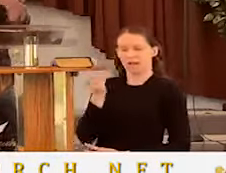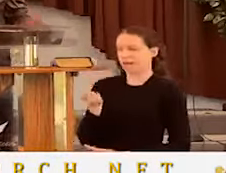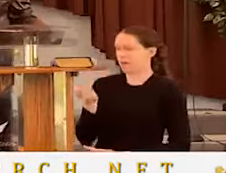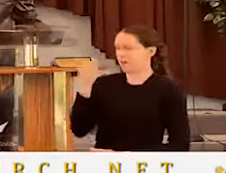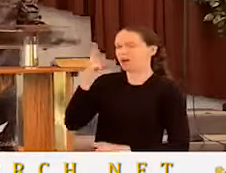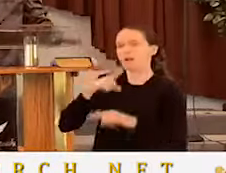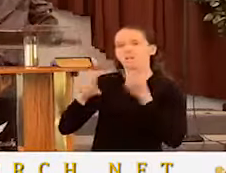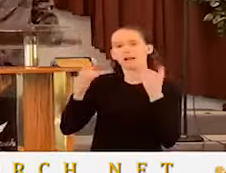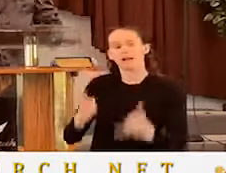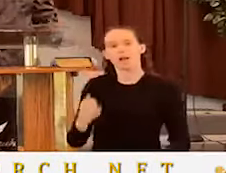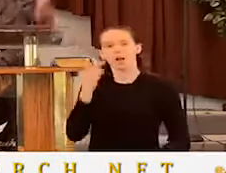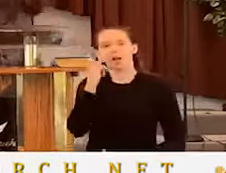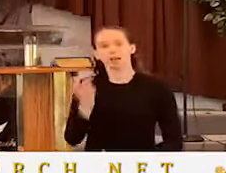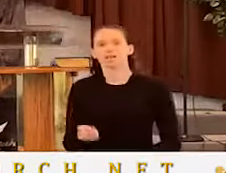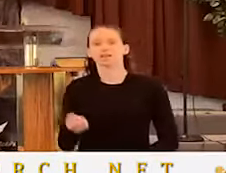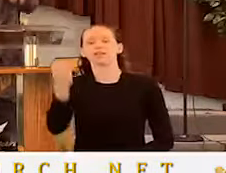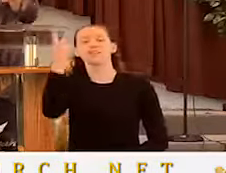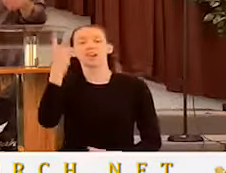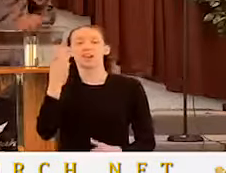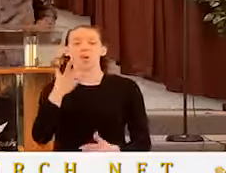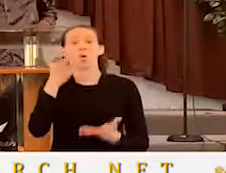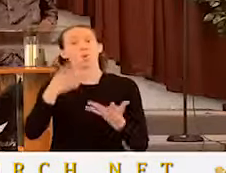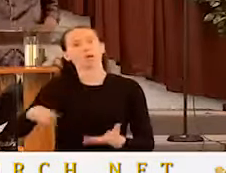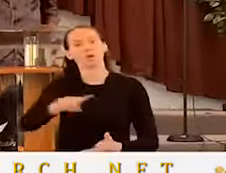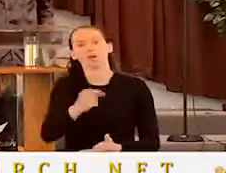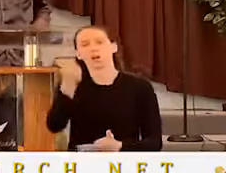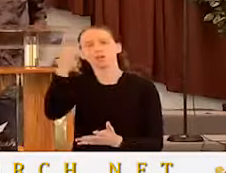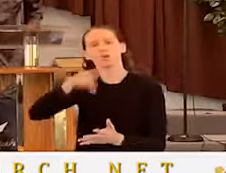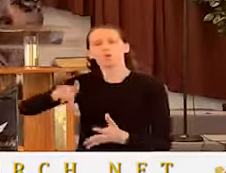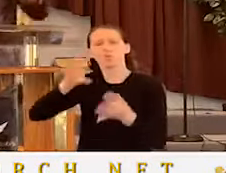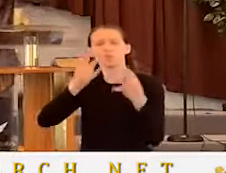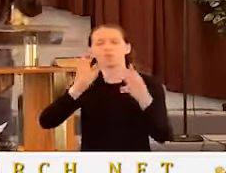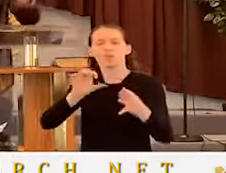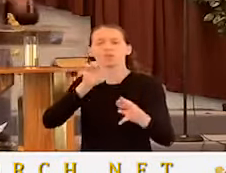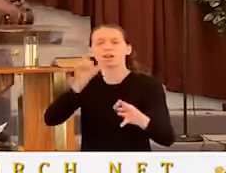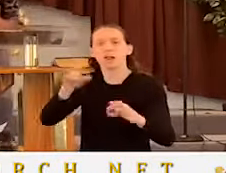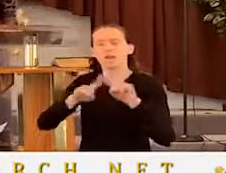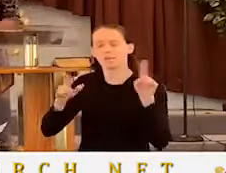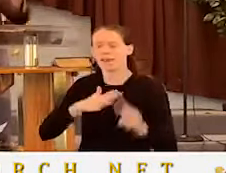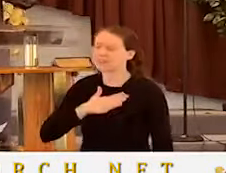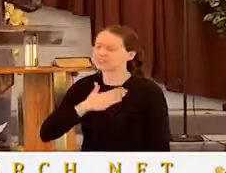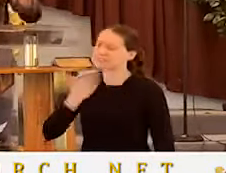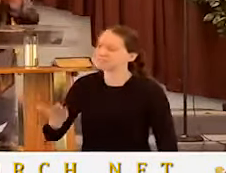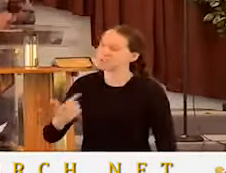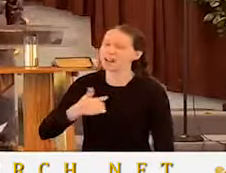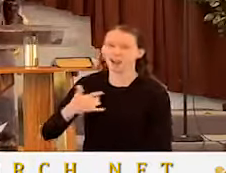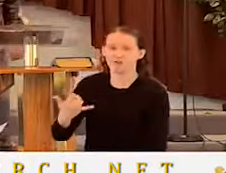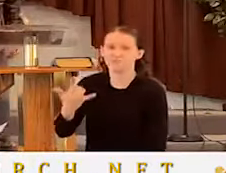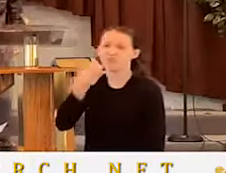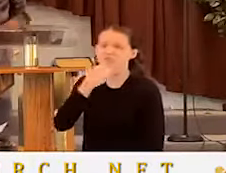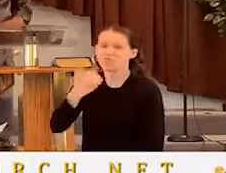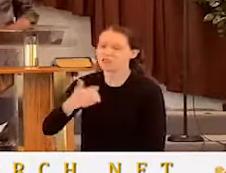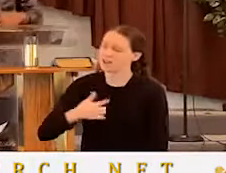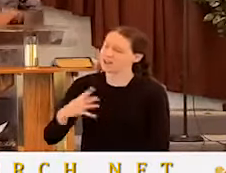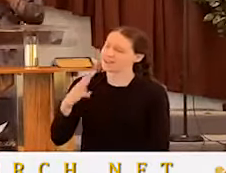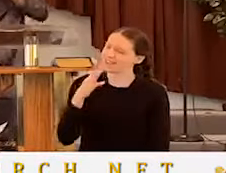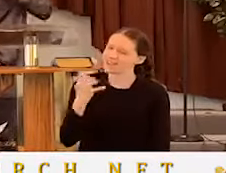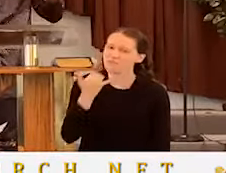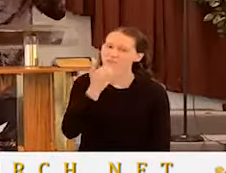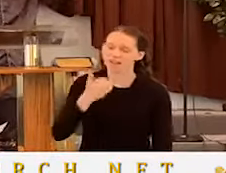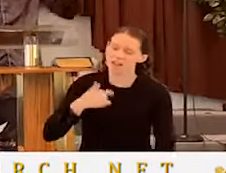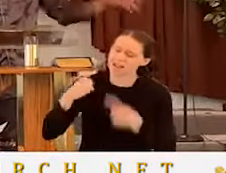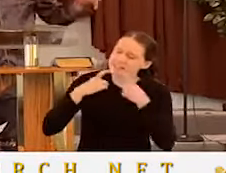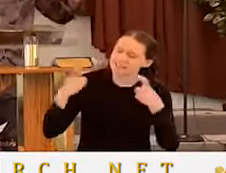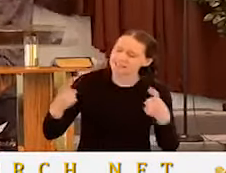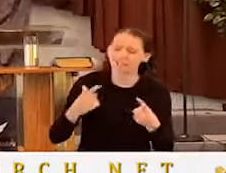I wish I had somebody here that was not perfect, but that would admit I've done some things, I've said some things, I thought